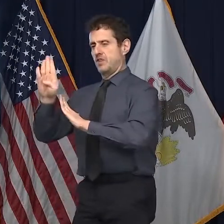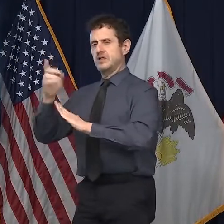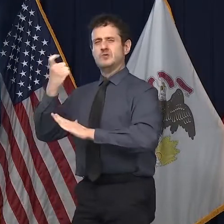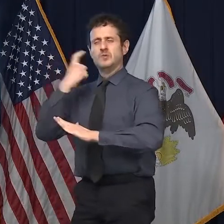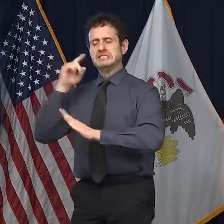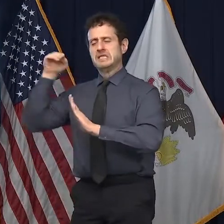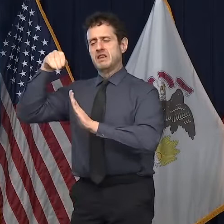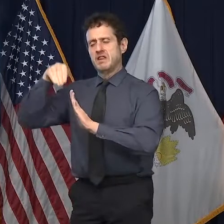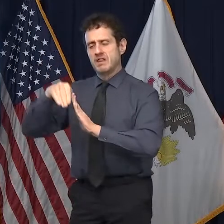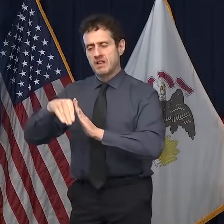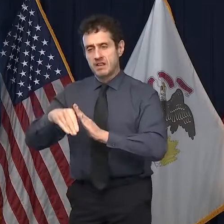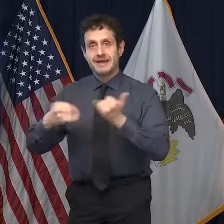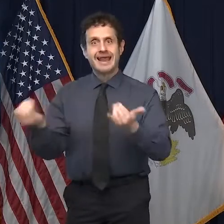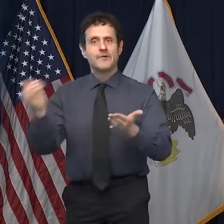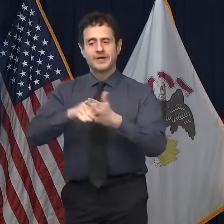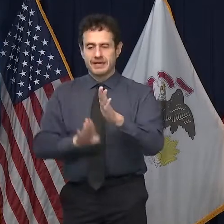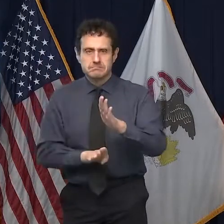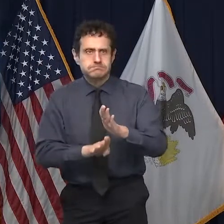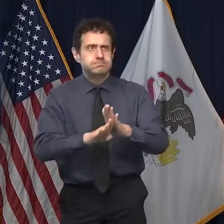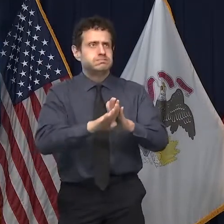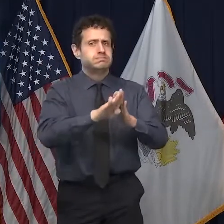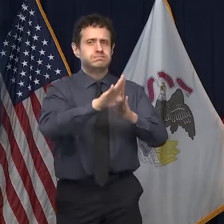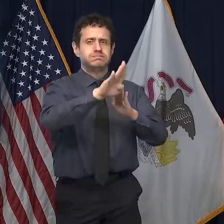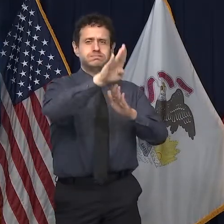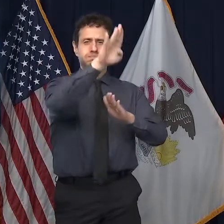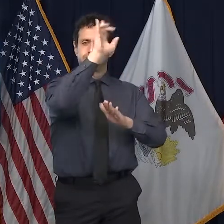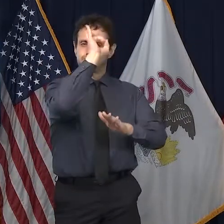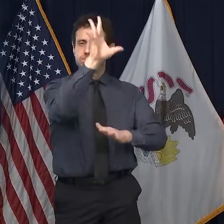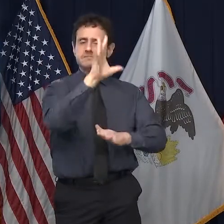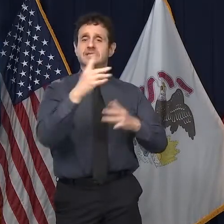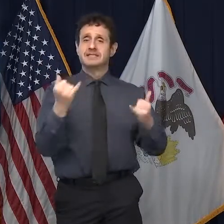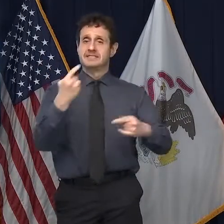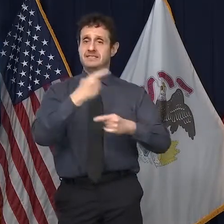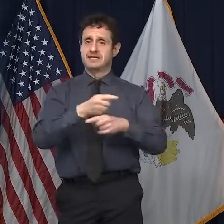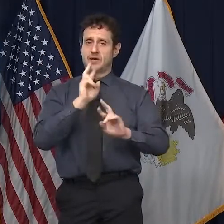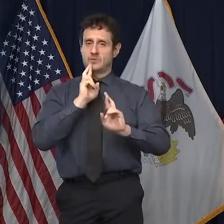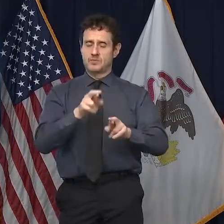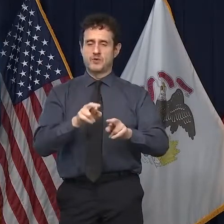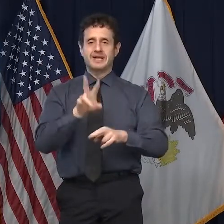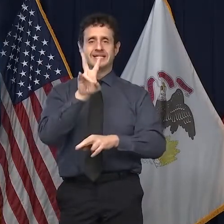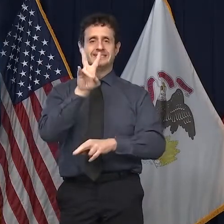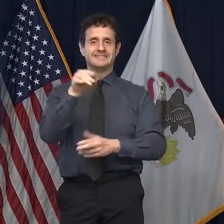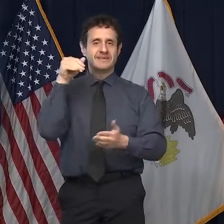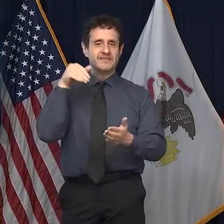are increasing exponentially. Today,